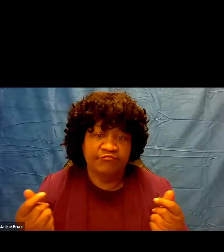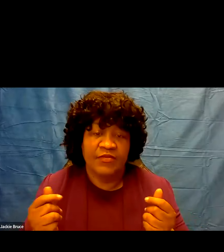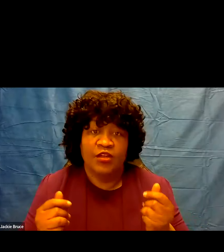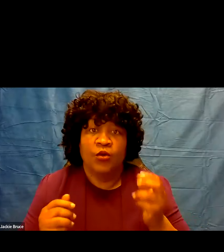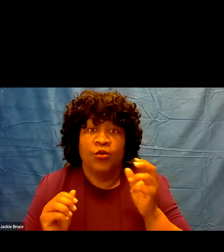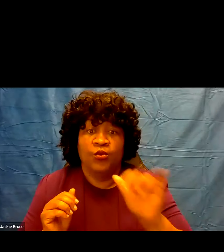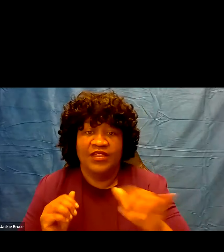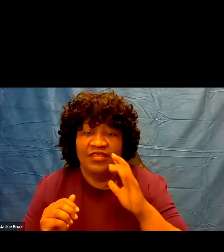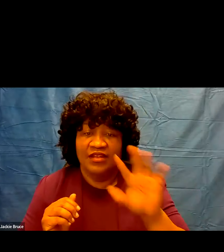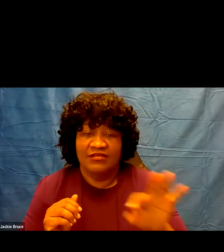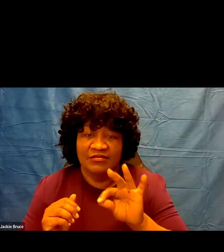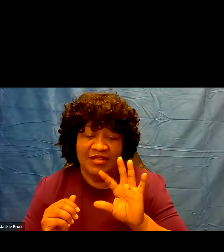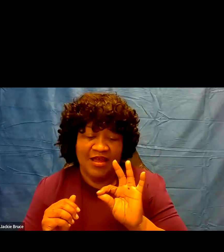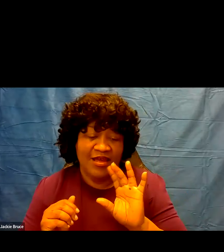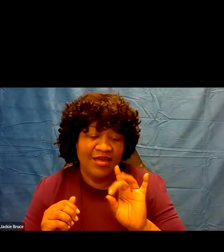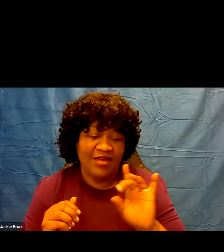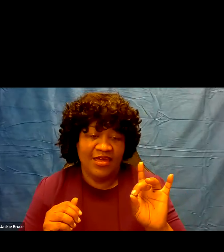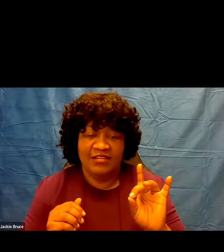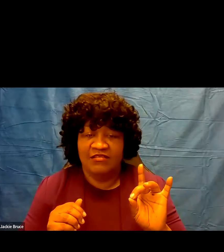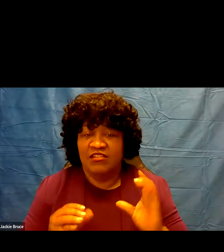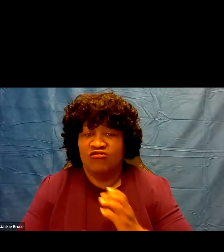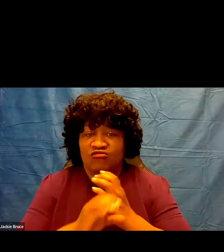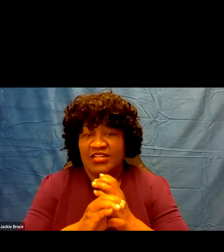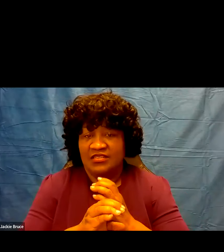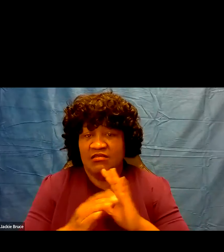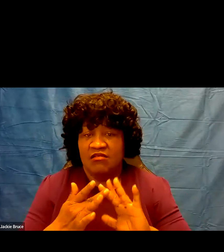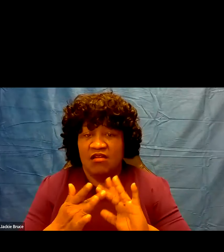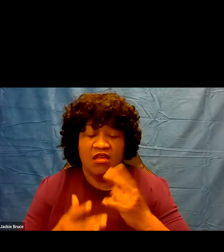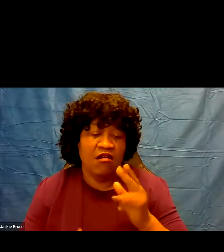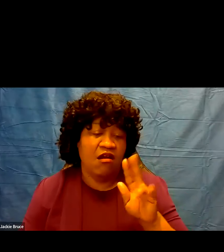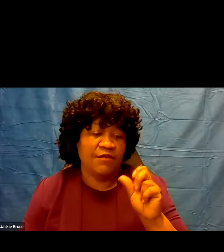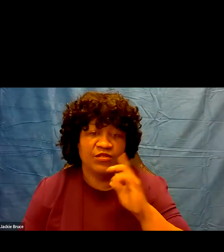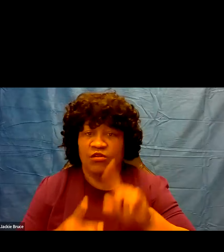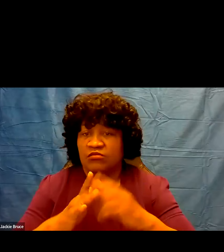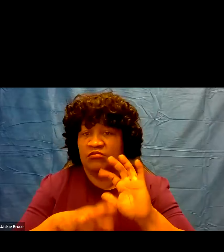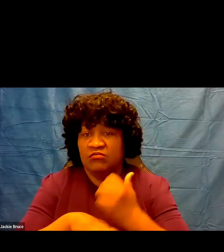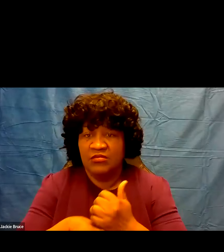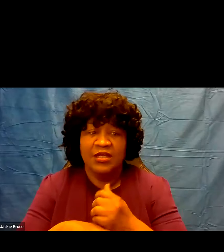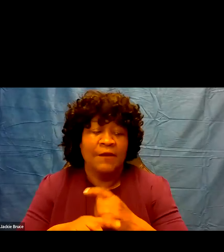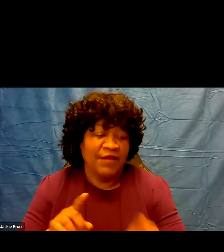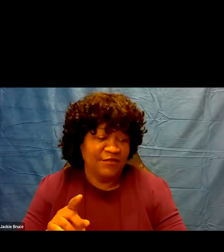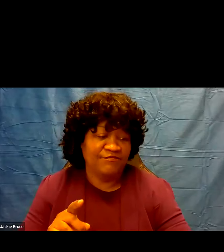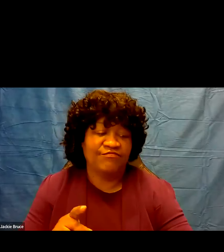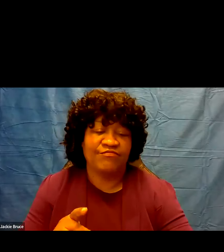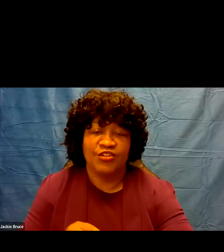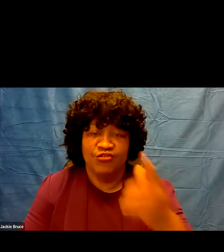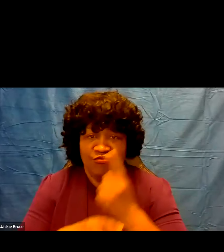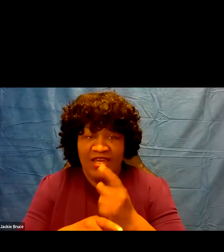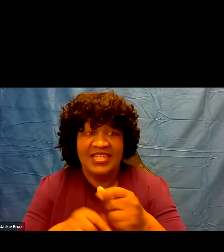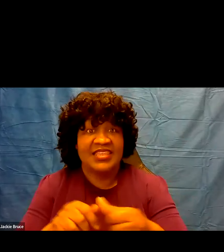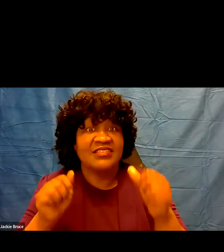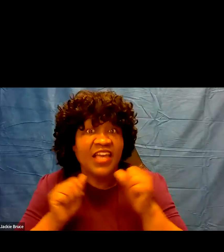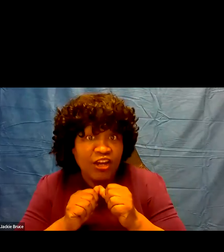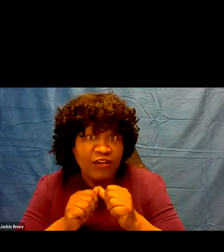with the designated 988 crisis contact hubs going into effect. So yeah, but that is, you're absolutely right. This is an area that we can